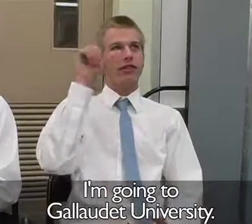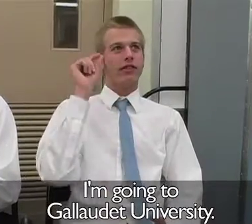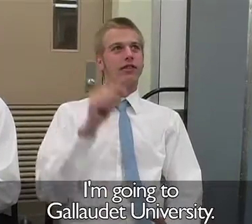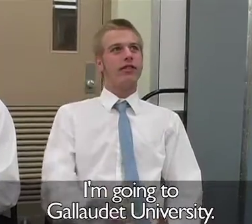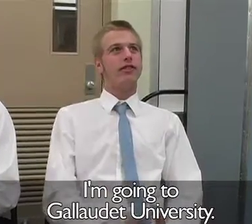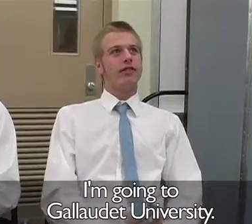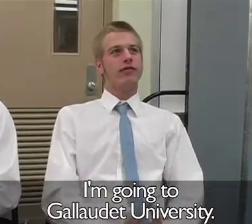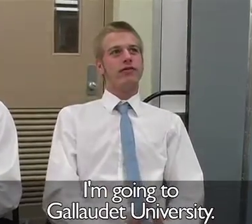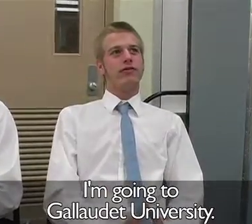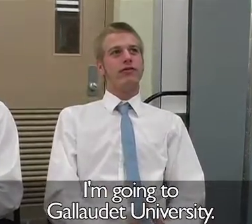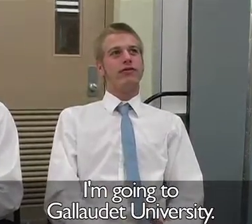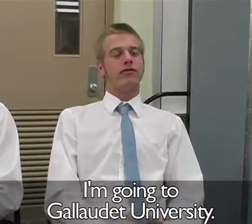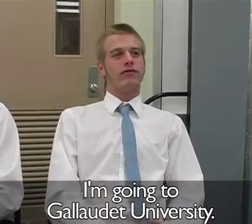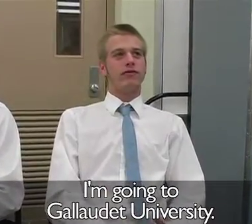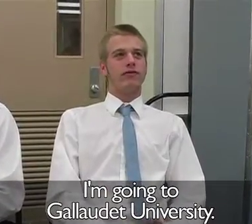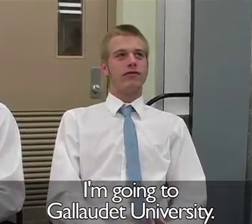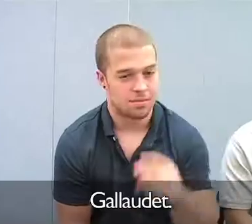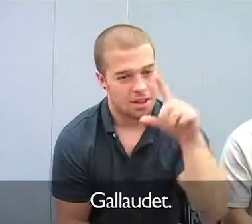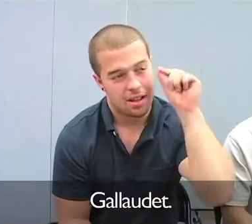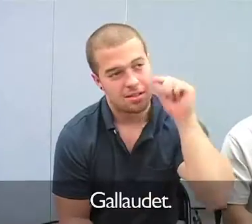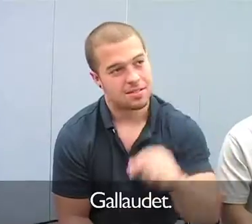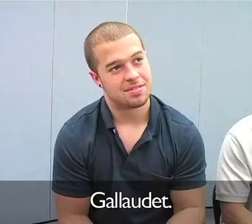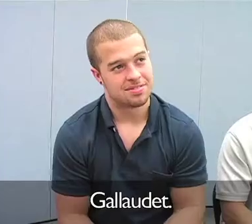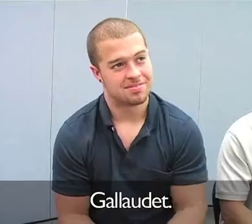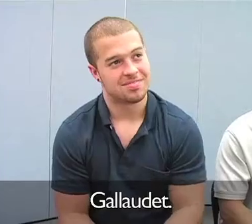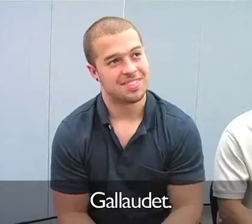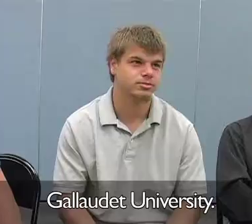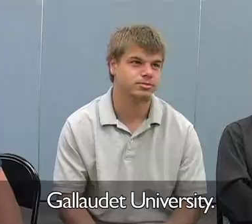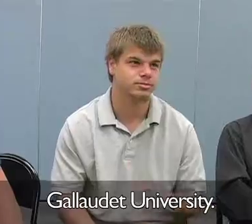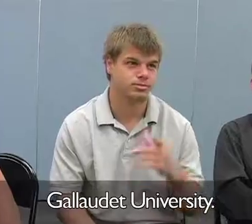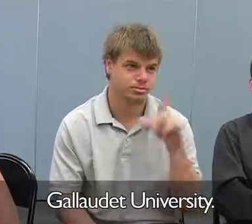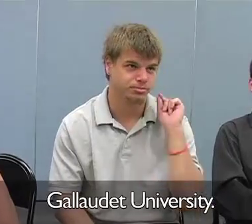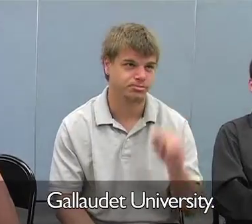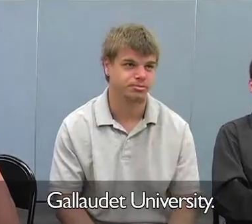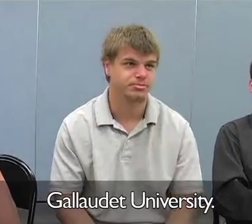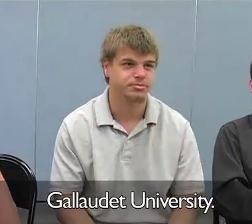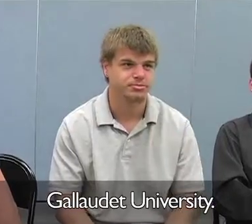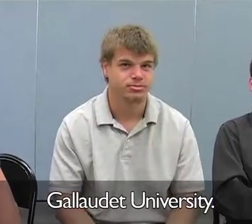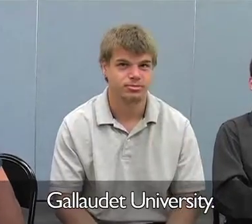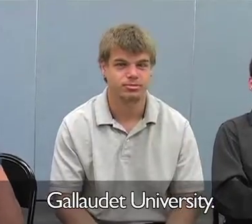Going to Gallaudet University. Gallaudet. Gallaudet University.